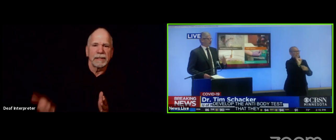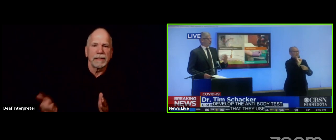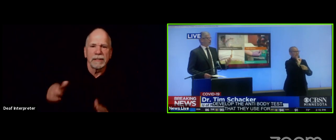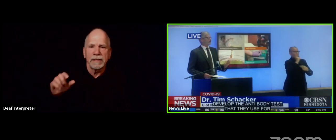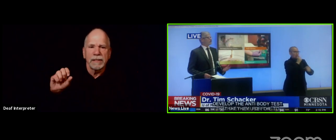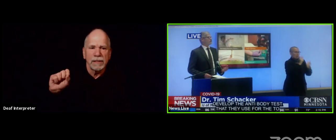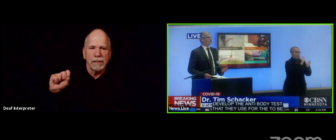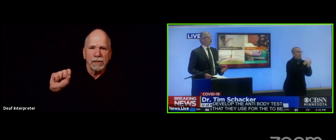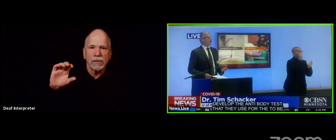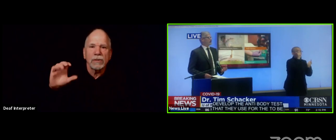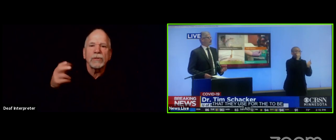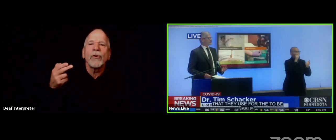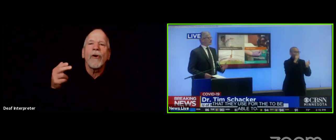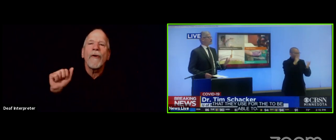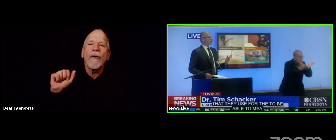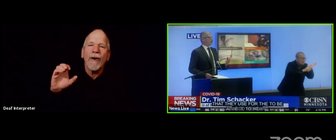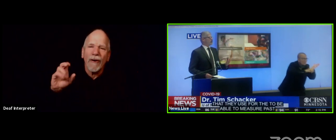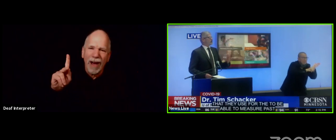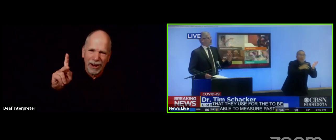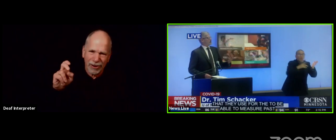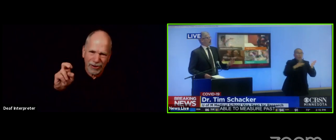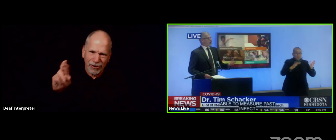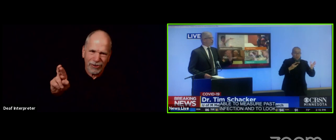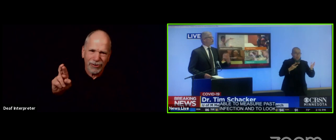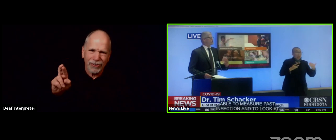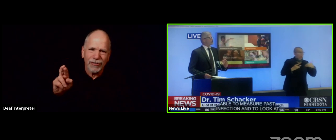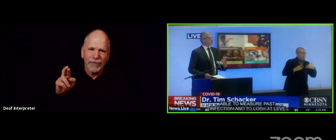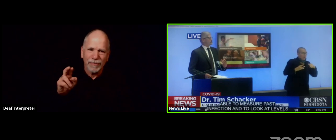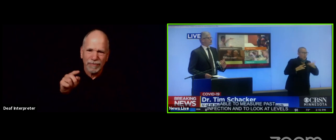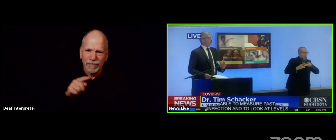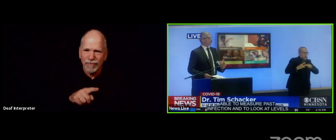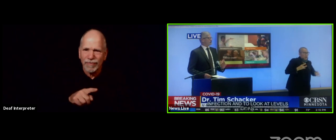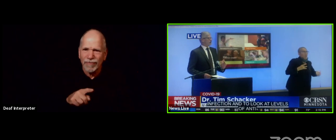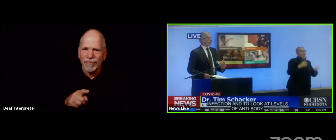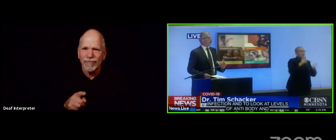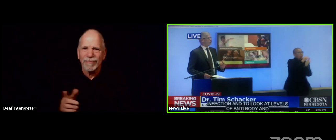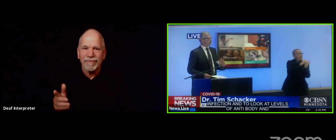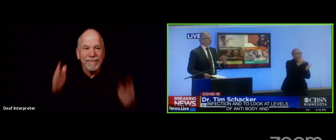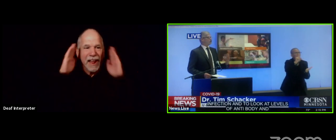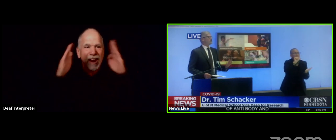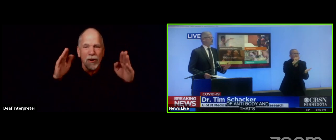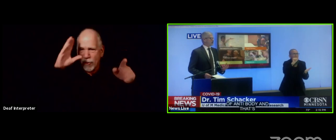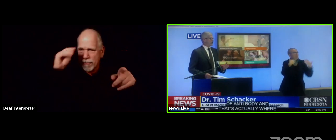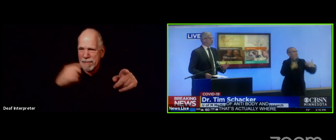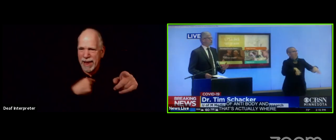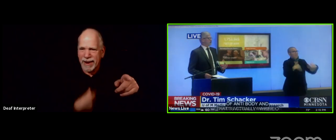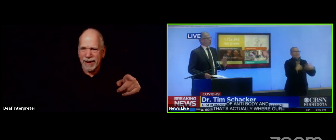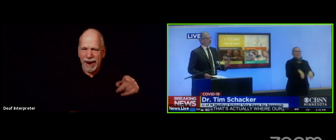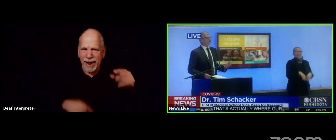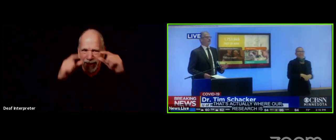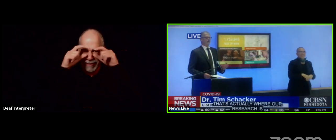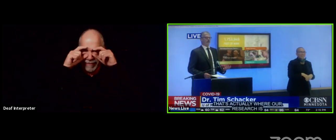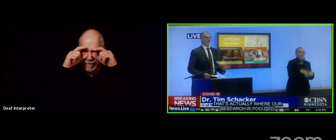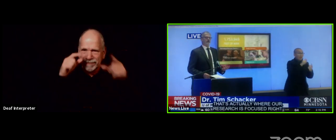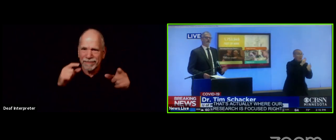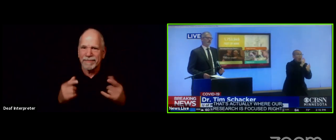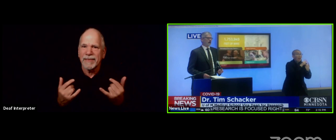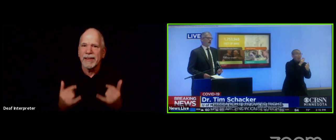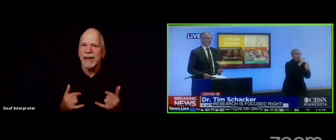and to look at levels of antibody. And that's actually where our research is focused right now on what do these antibodies mean, how protective